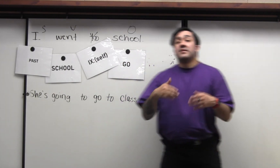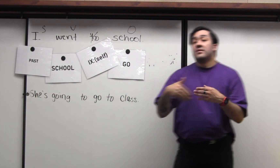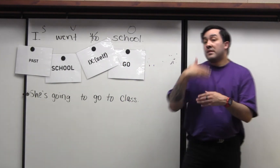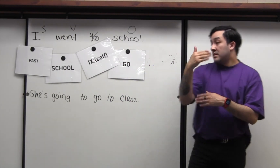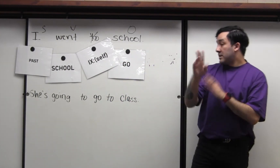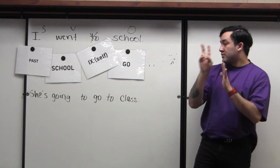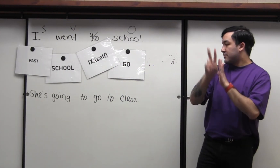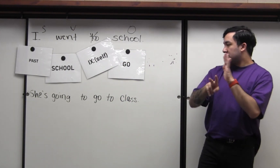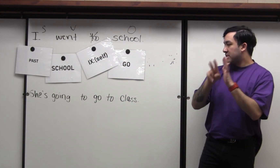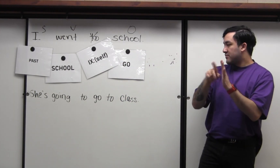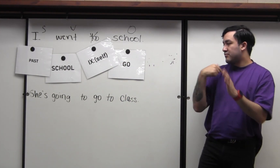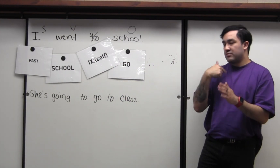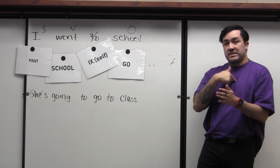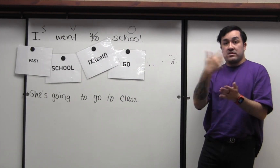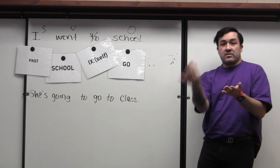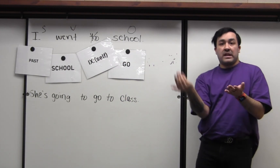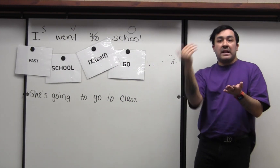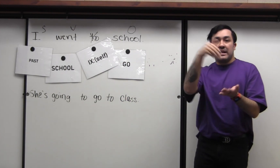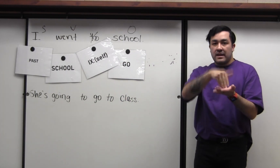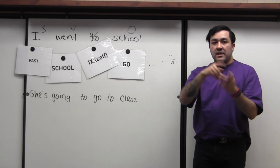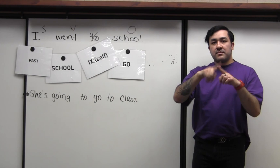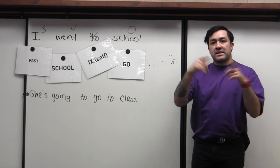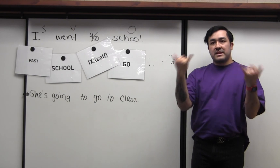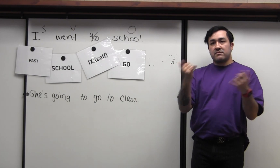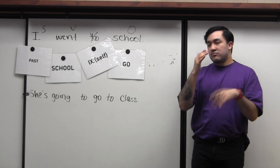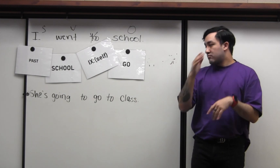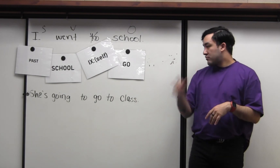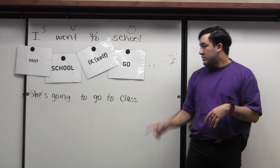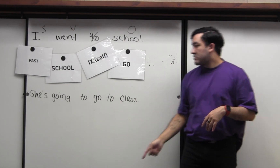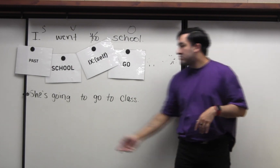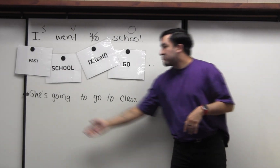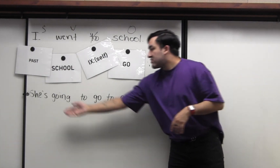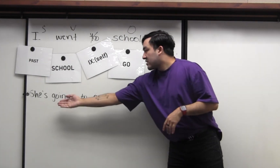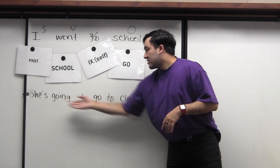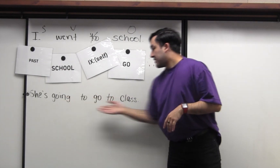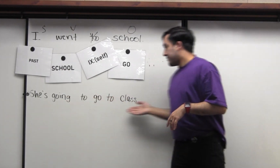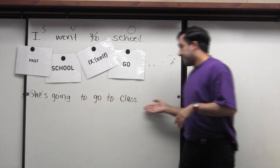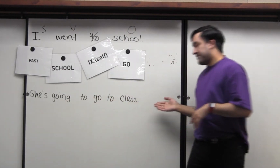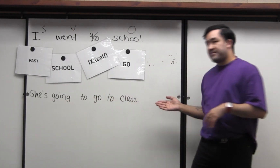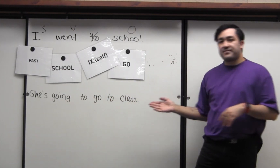again or set up the tense again. So in the next video, we'll go ahead and discuss the second sentence.